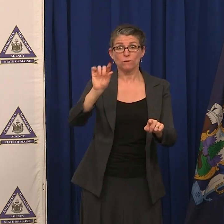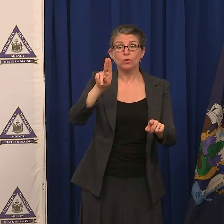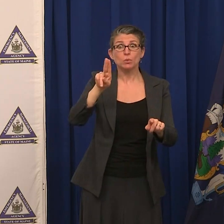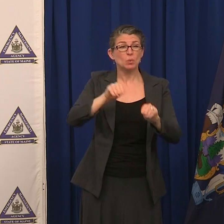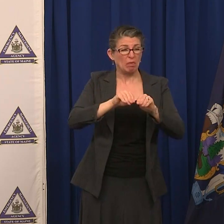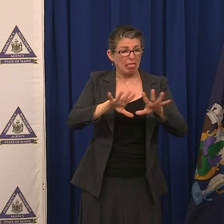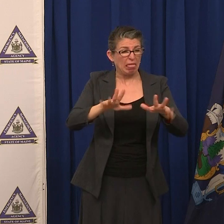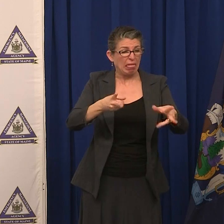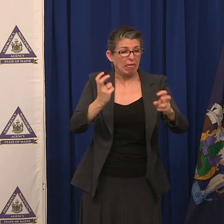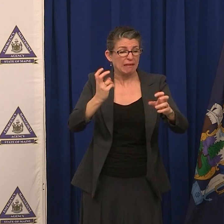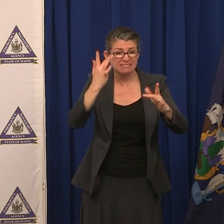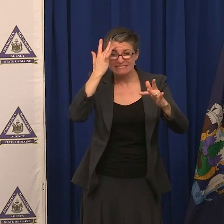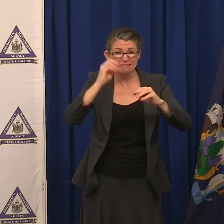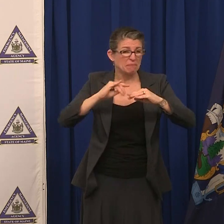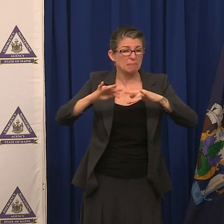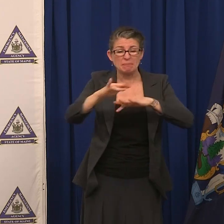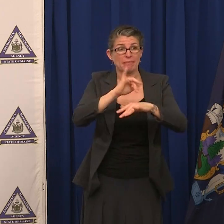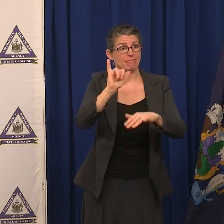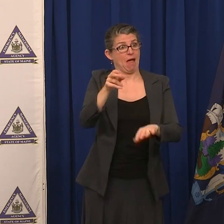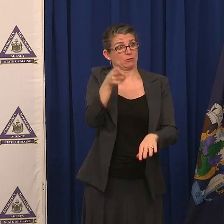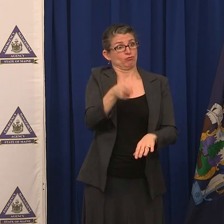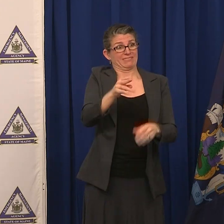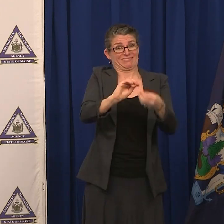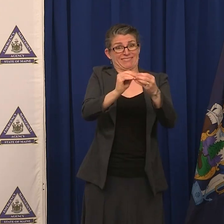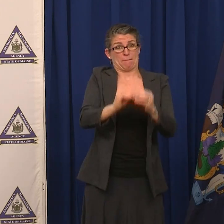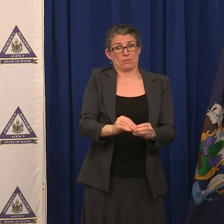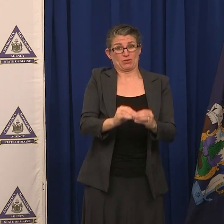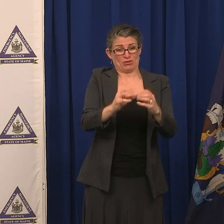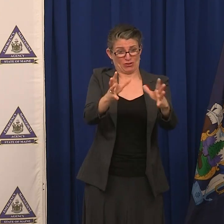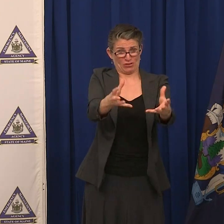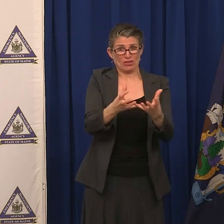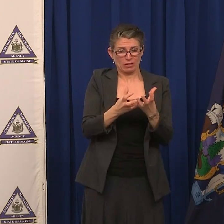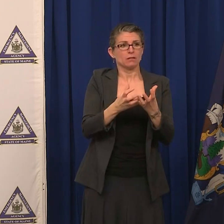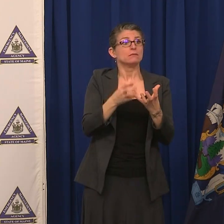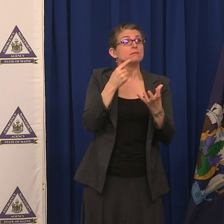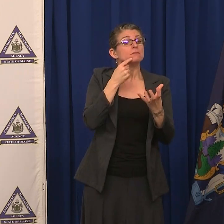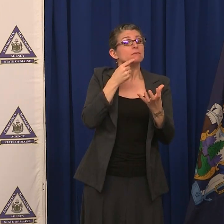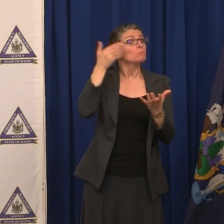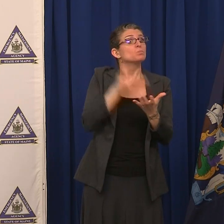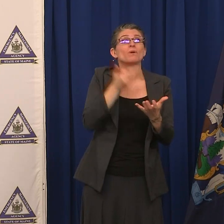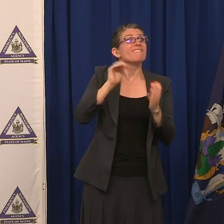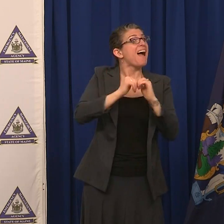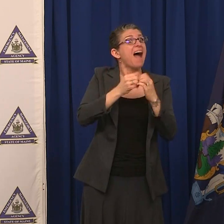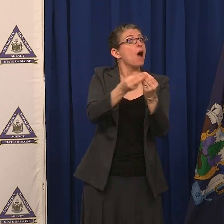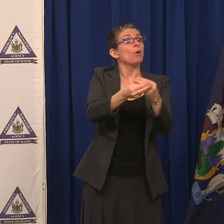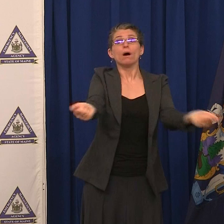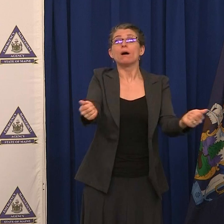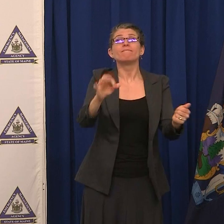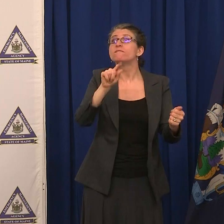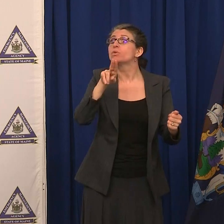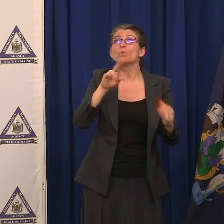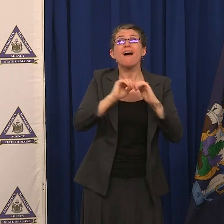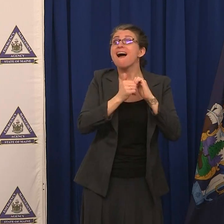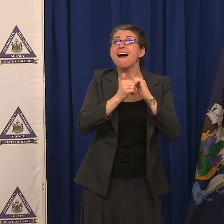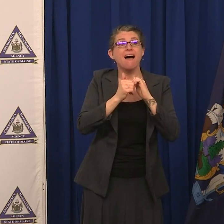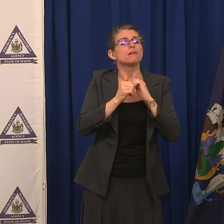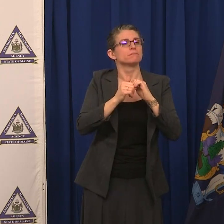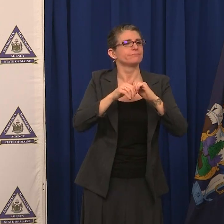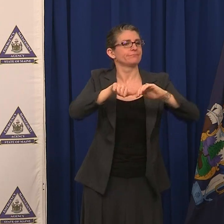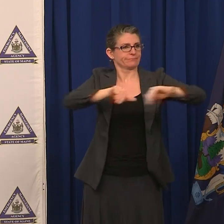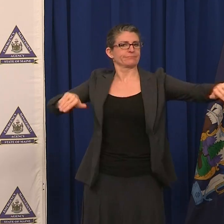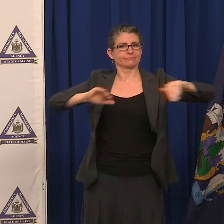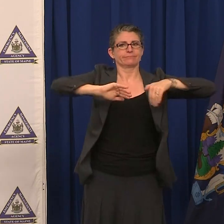respect, I think the measures that Governor Mills has taken are right, which is to say recommending